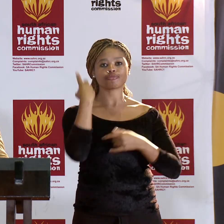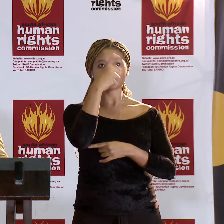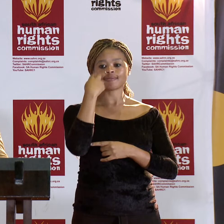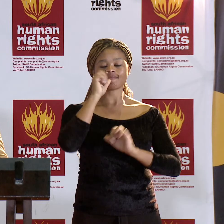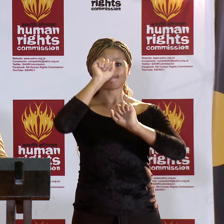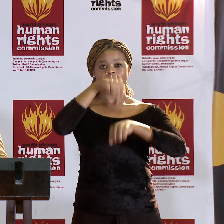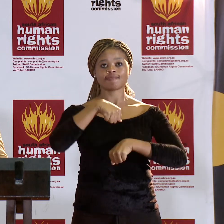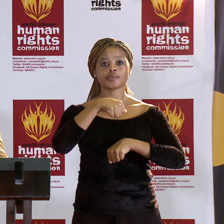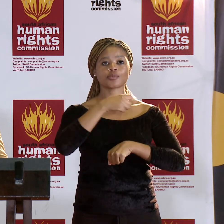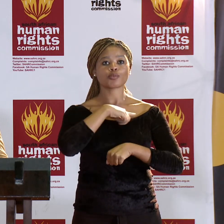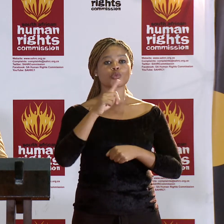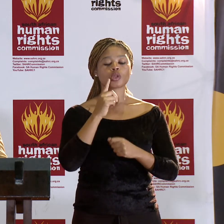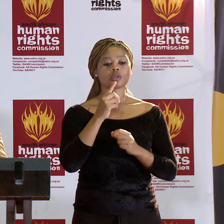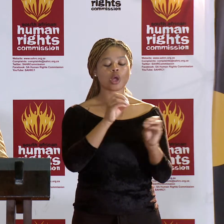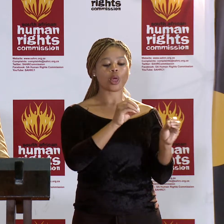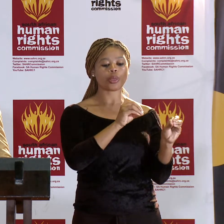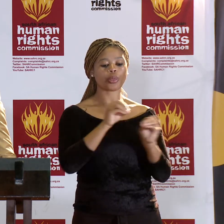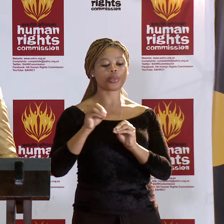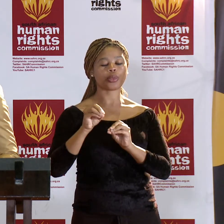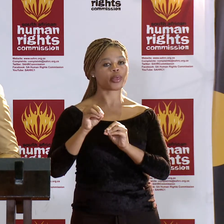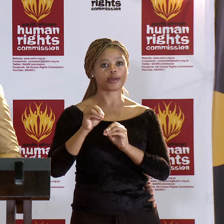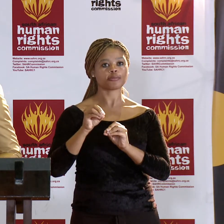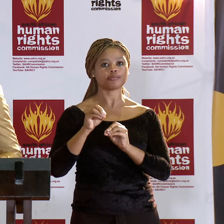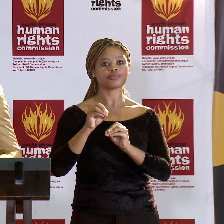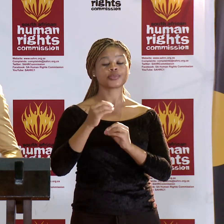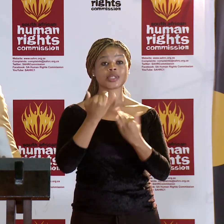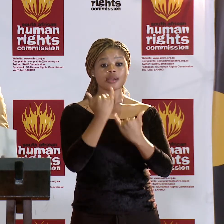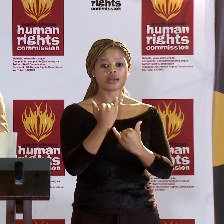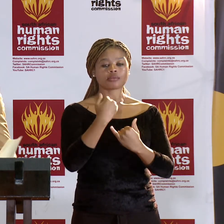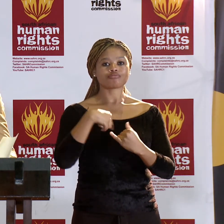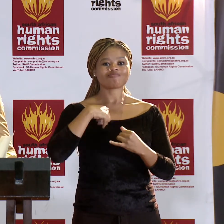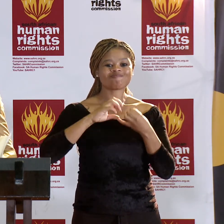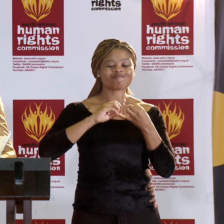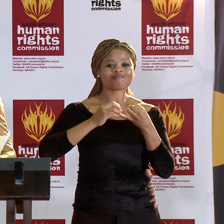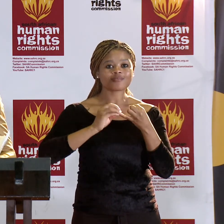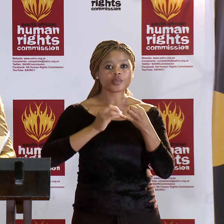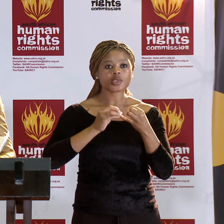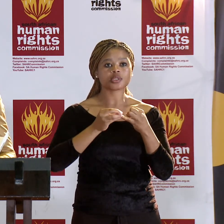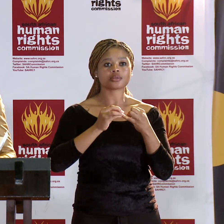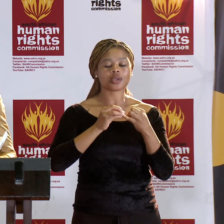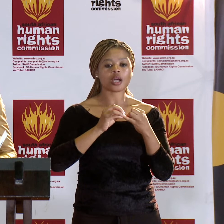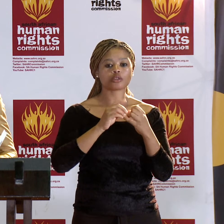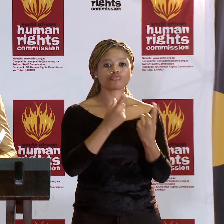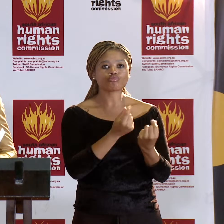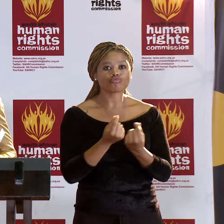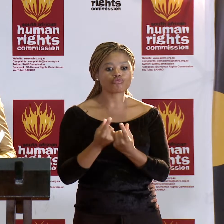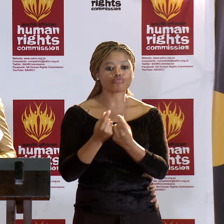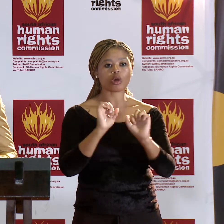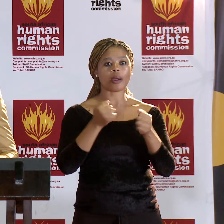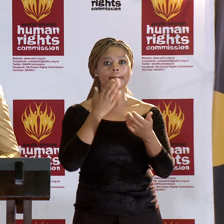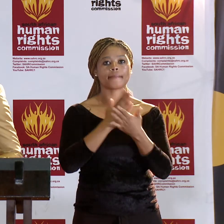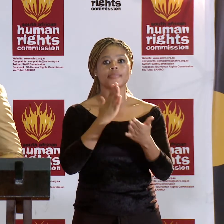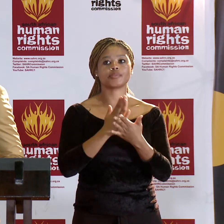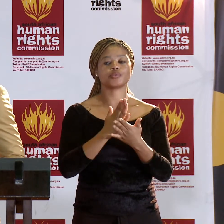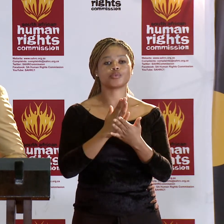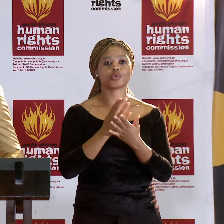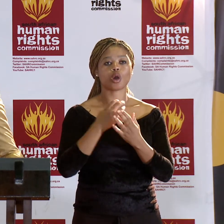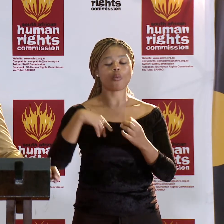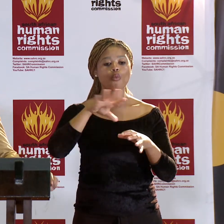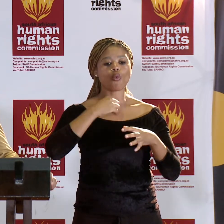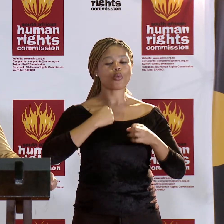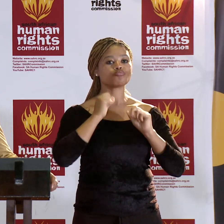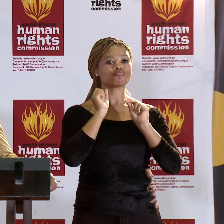Yes, so we're not going to delay too much. I'm going to try a little thing today so that I can just make sure we're all doing